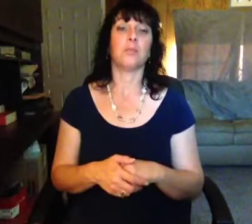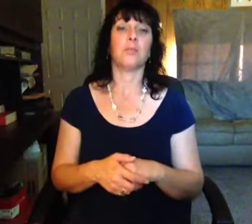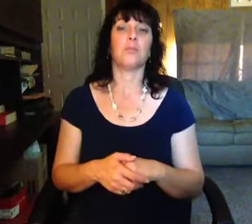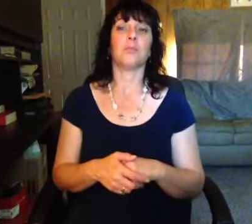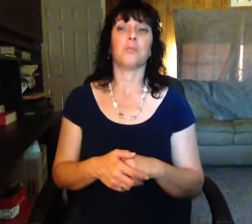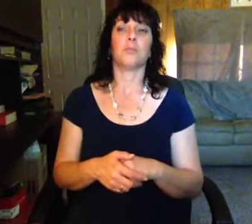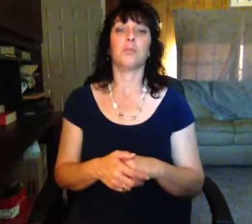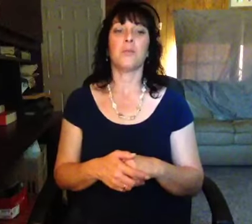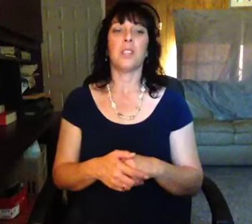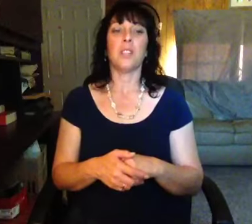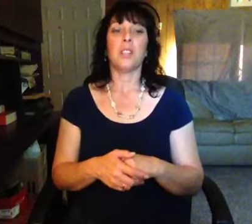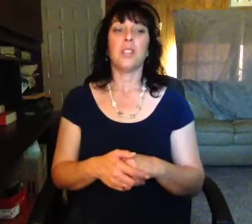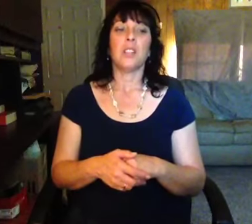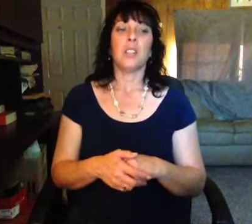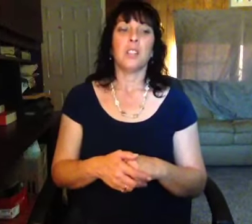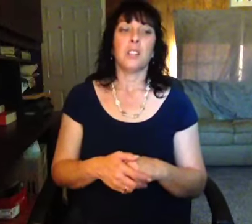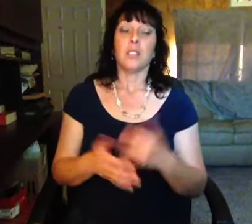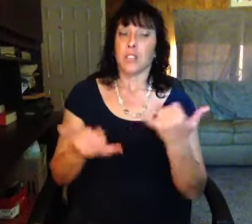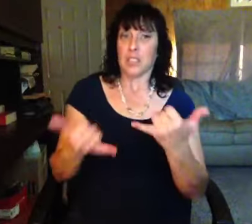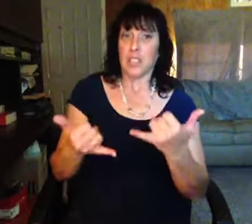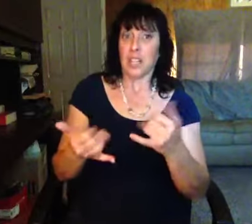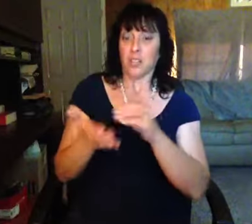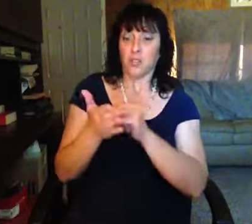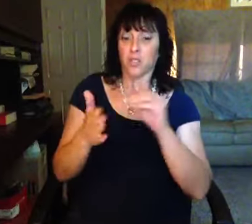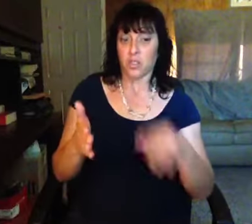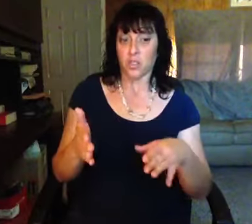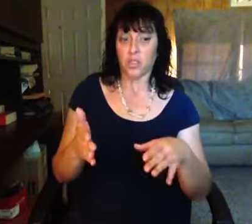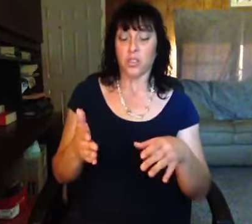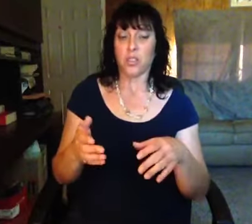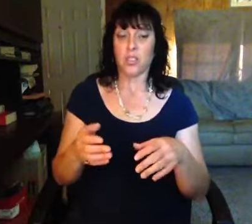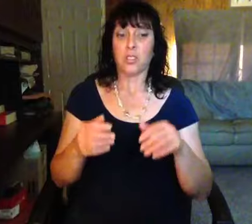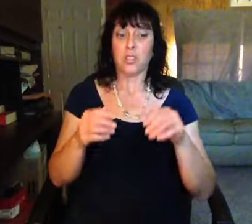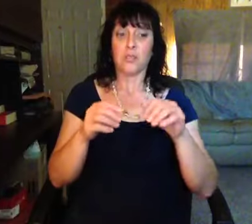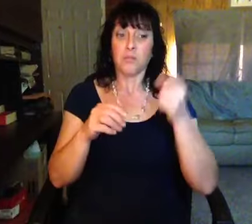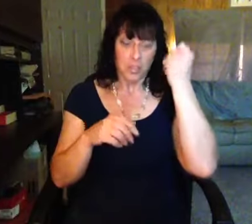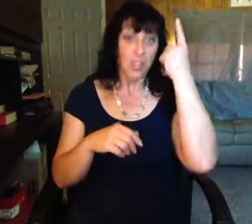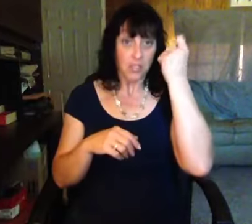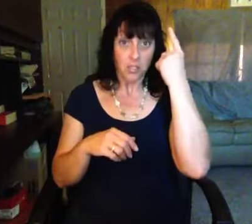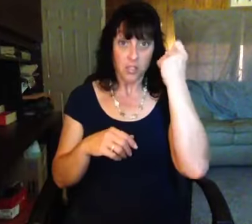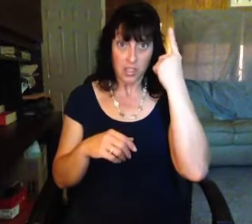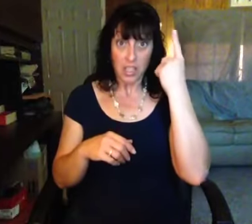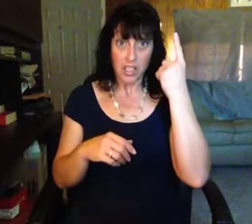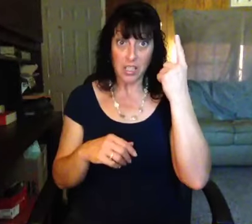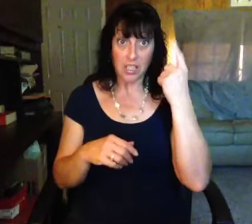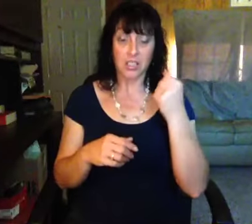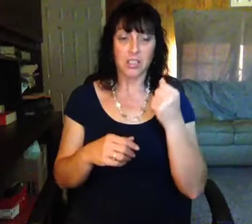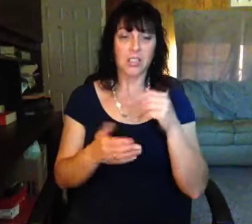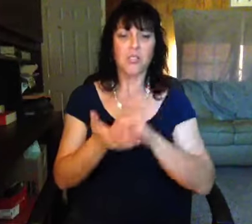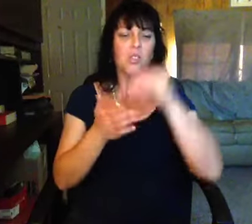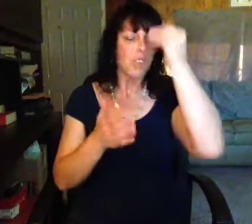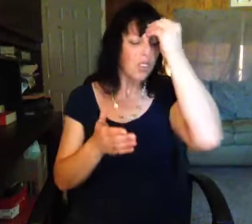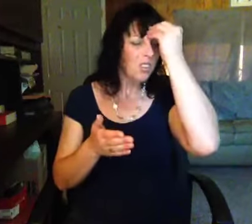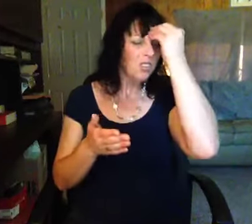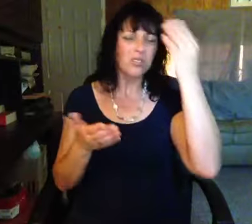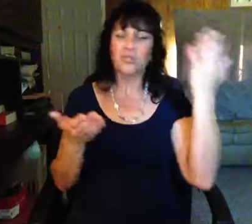that we're doing in our classrooms. Some of the other things that are going to happen here, and I think it's just going to happen naturally, is that we're going to